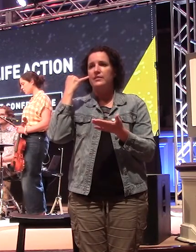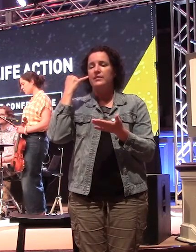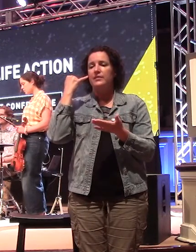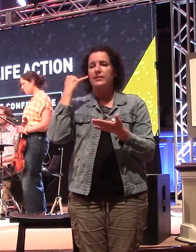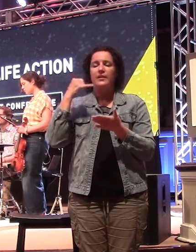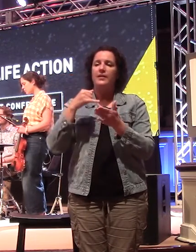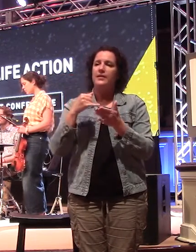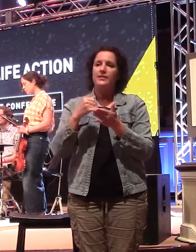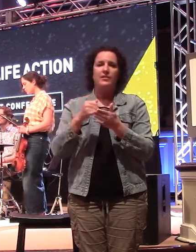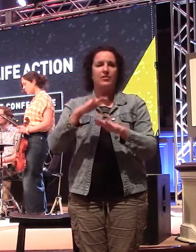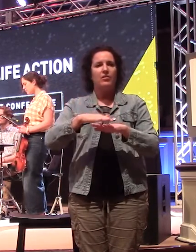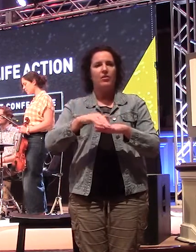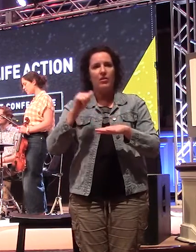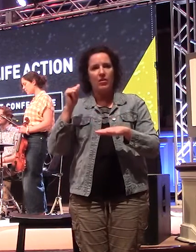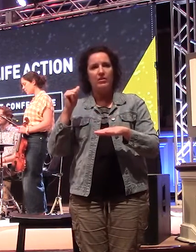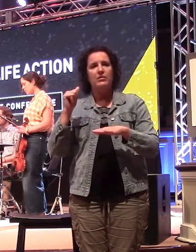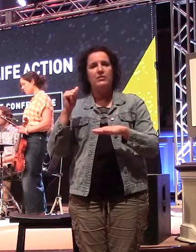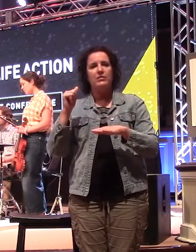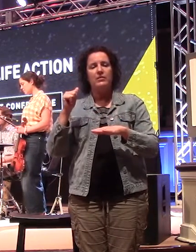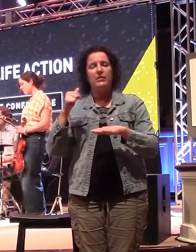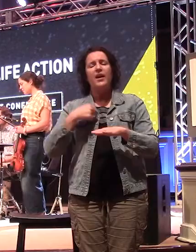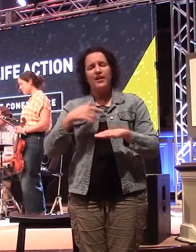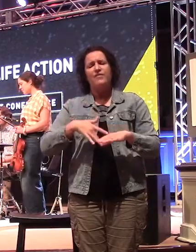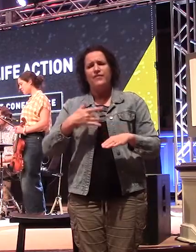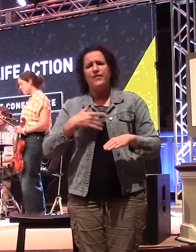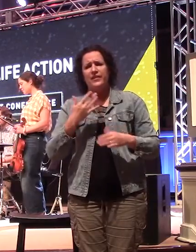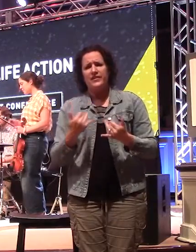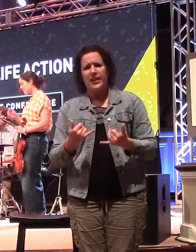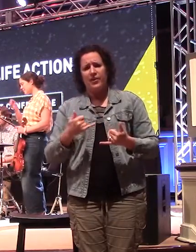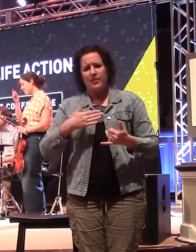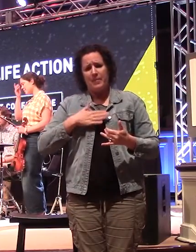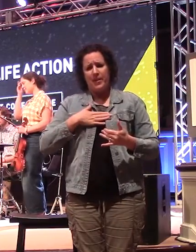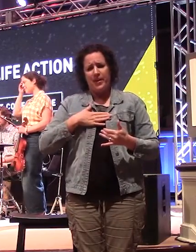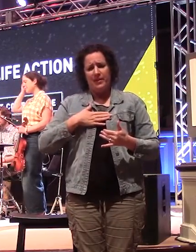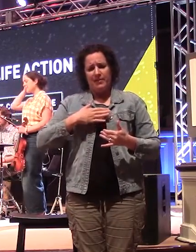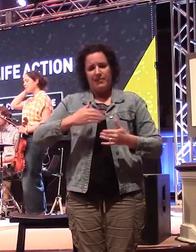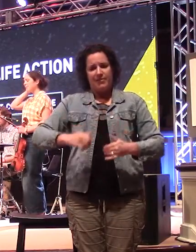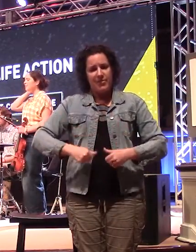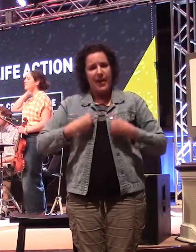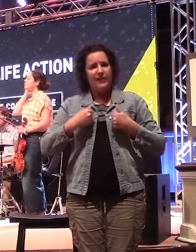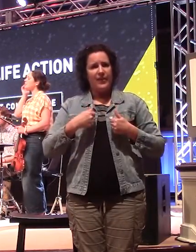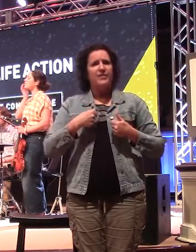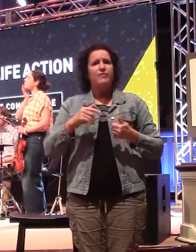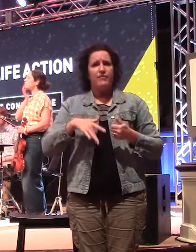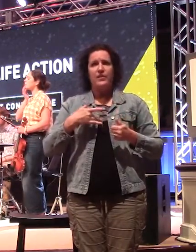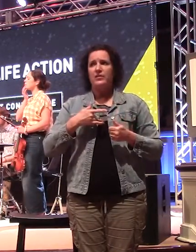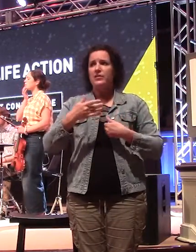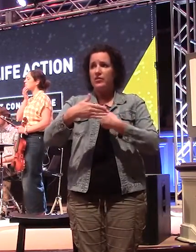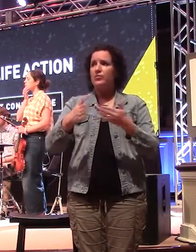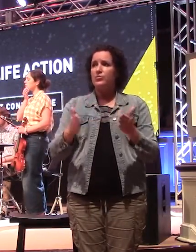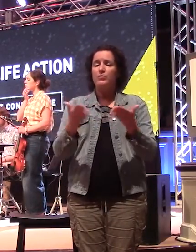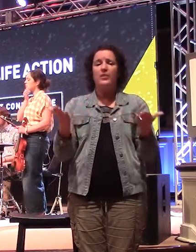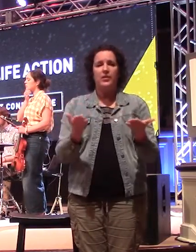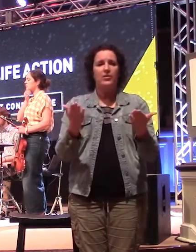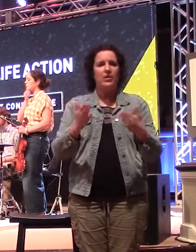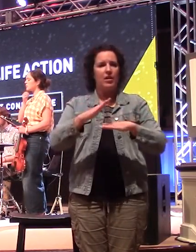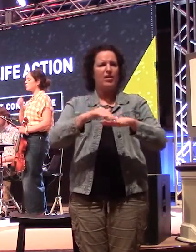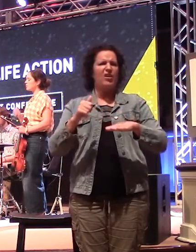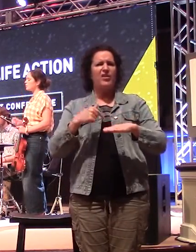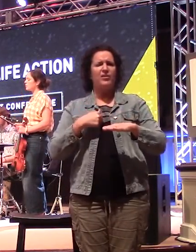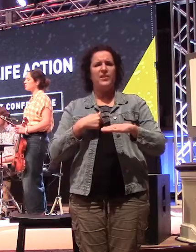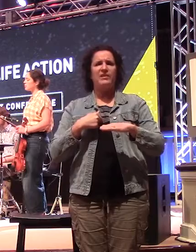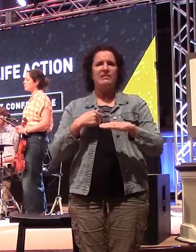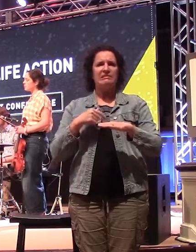It's a call. And I can feel it now in my own life. I can feel it in this room. It's a call that we